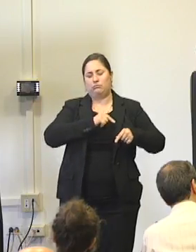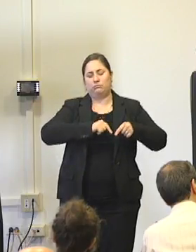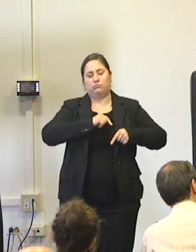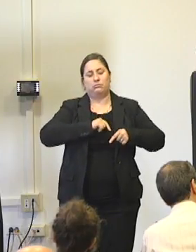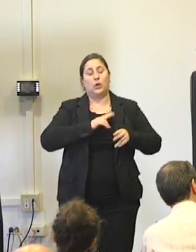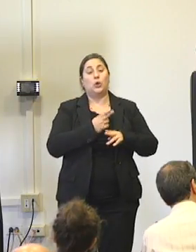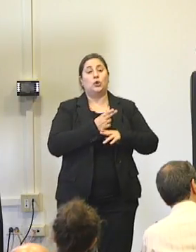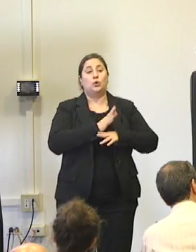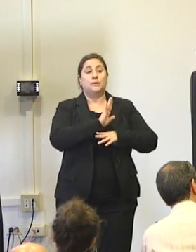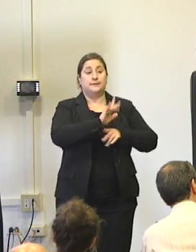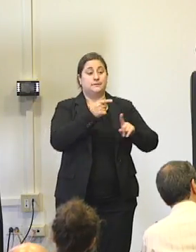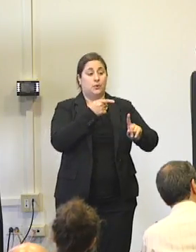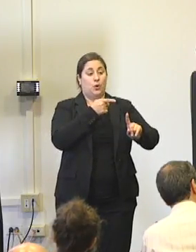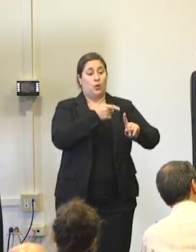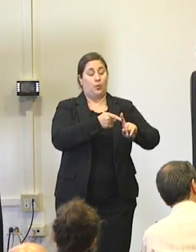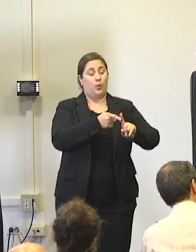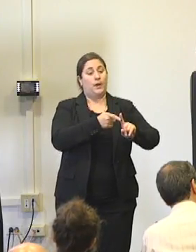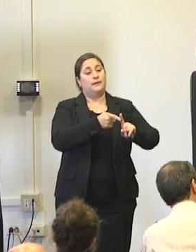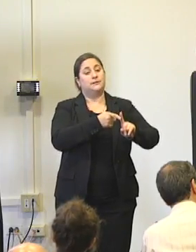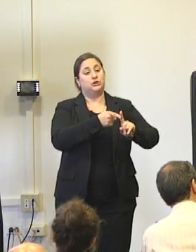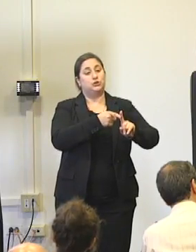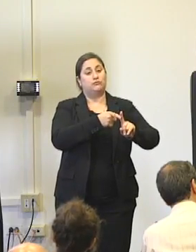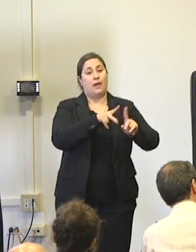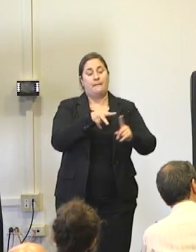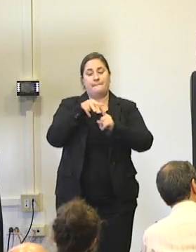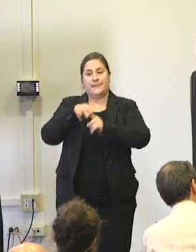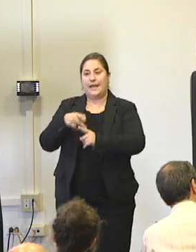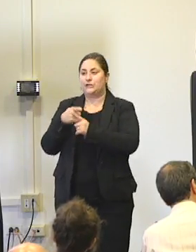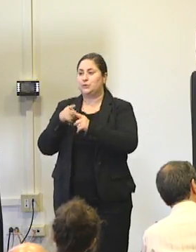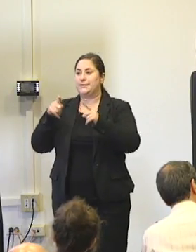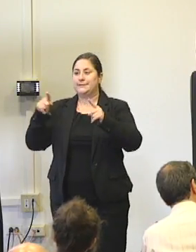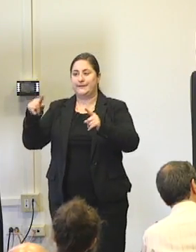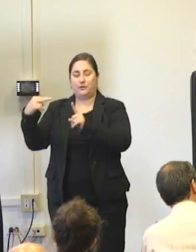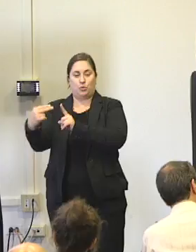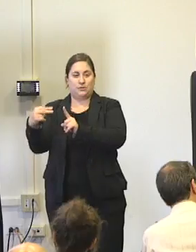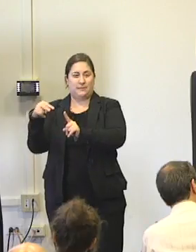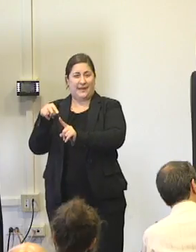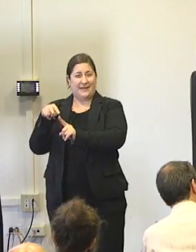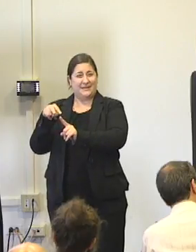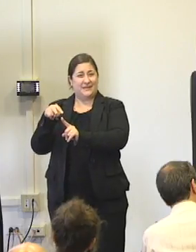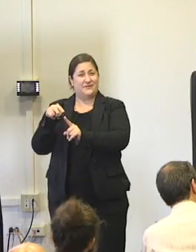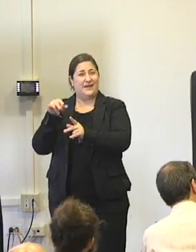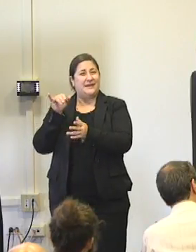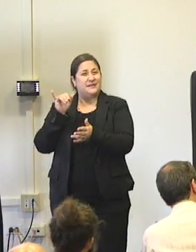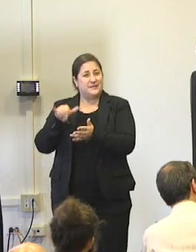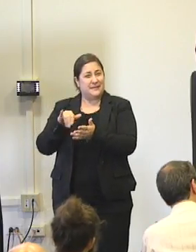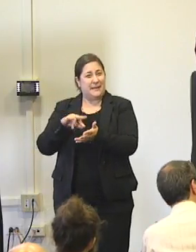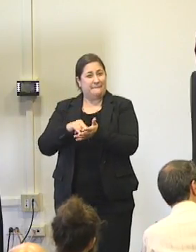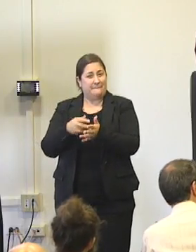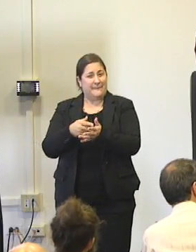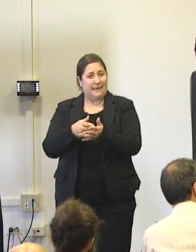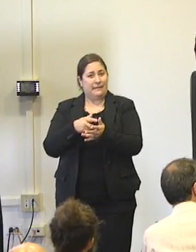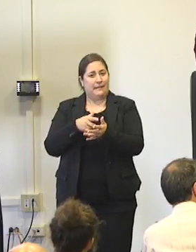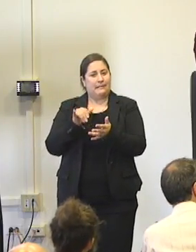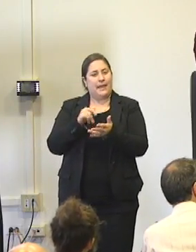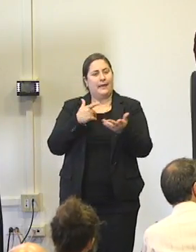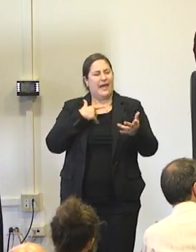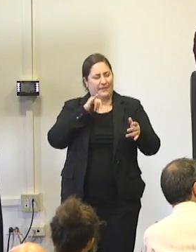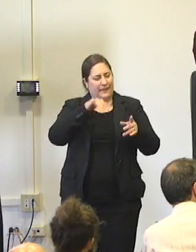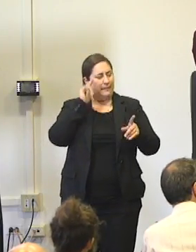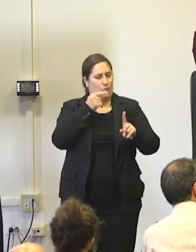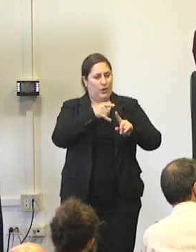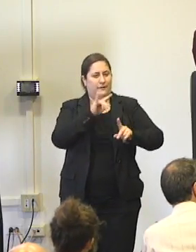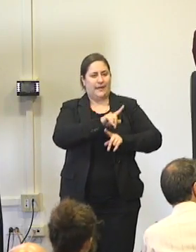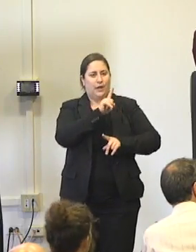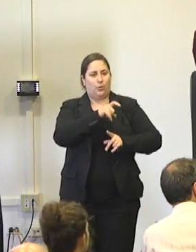use his argument in a way he didn't, doesn't make J.S. Mill like, doesn't it make it like them? Is the same true of Buchanan? I think the idea is that are